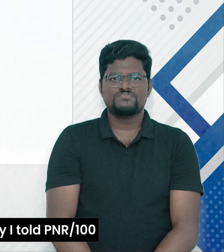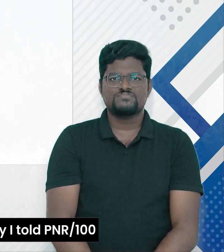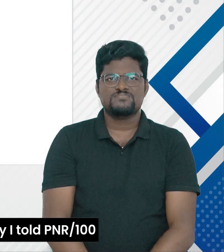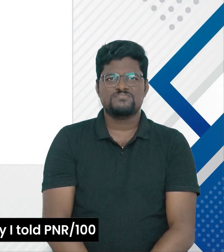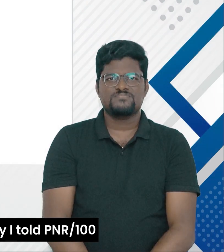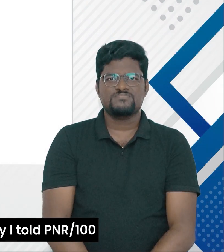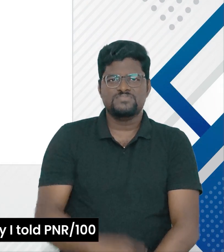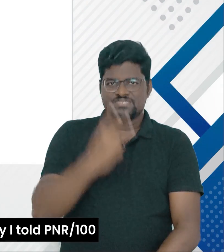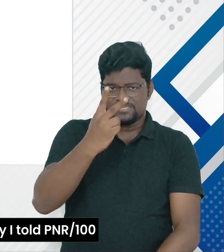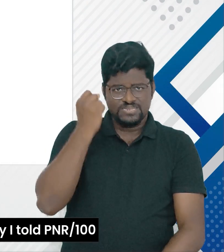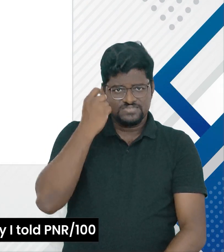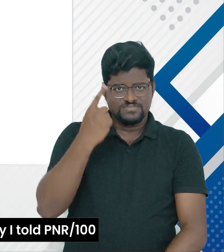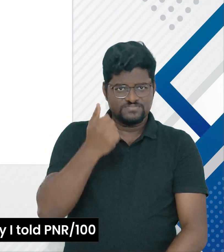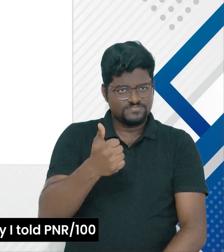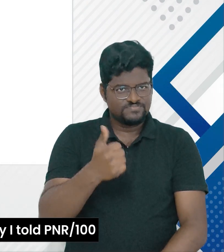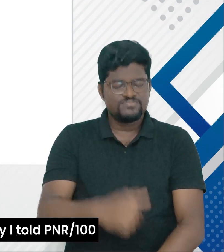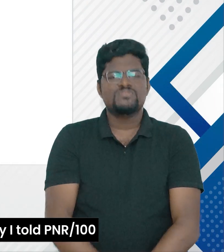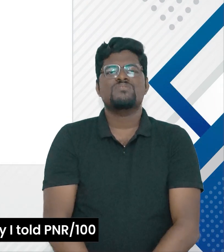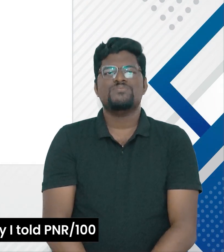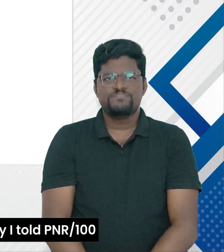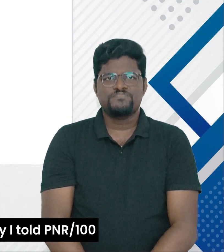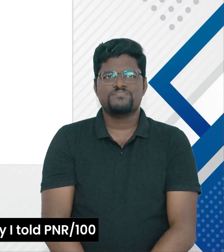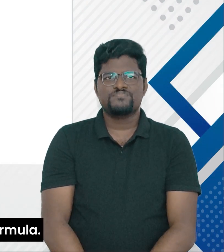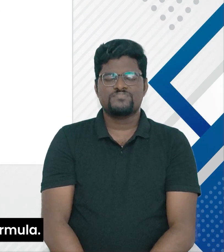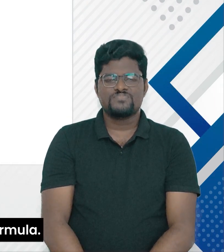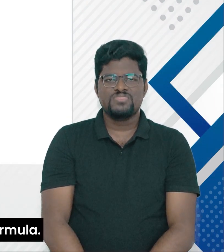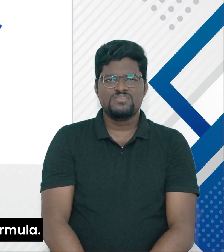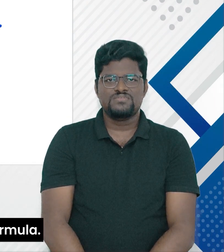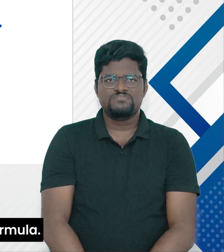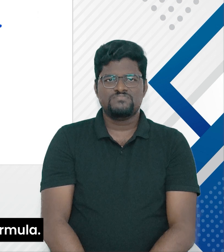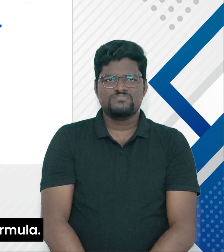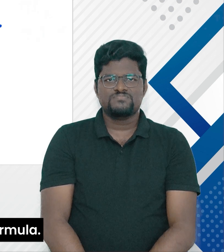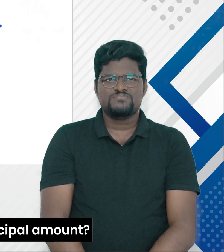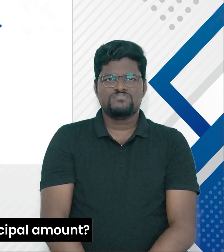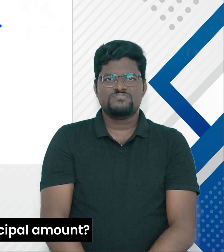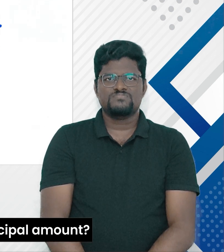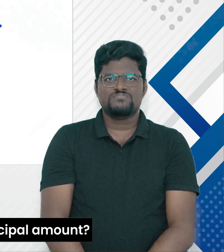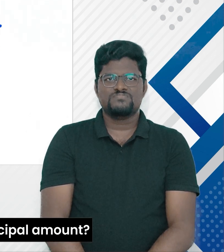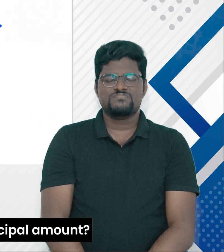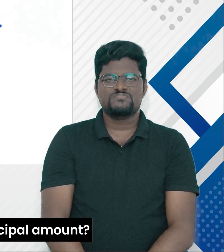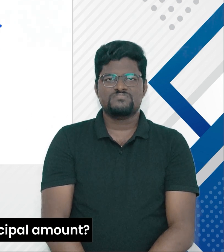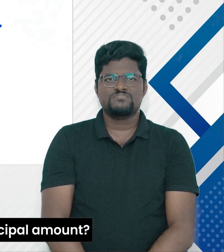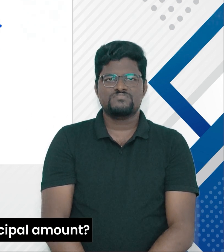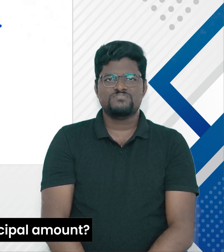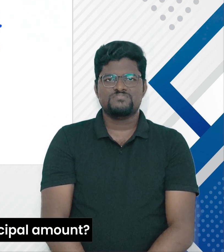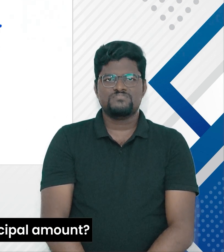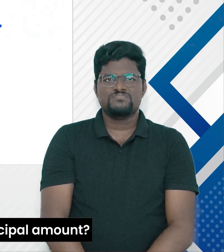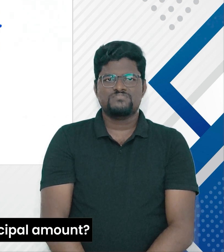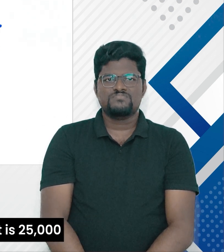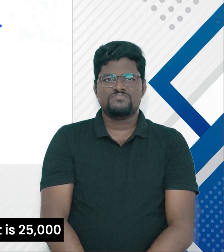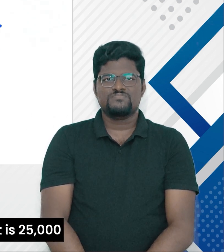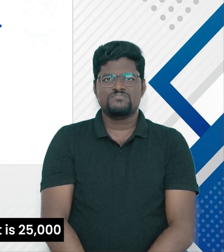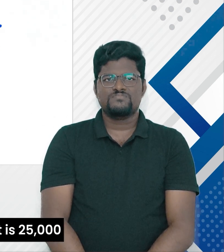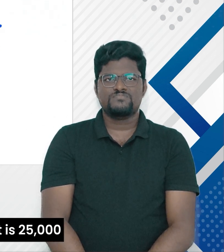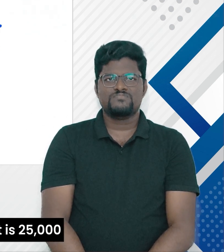Already I told PNR divided by 100. This is the basic formula. Whether we know that principal